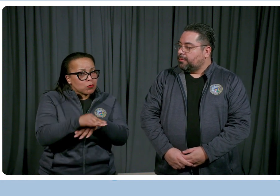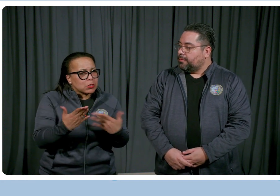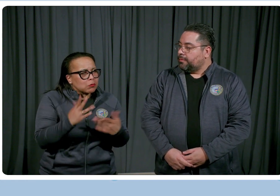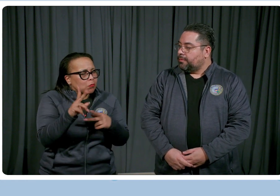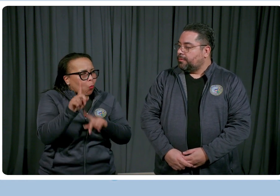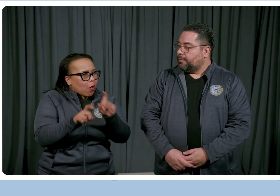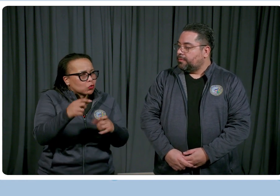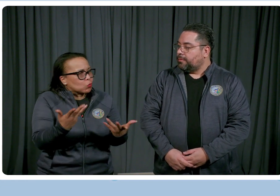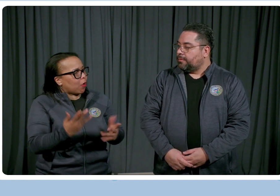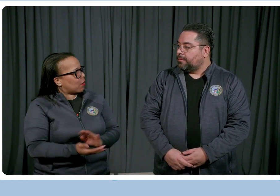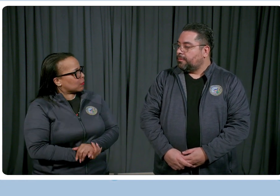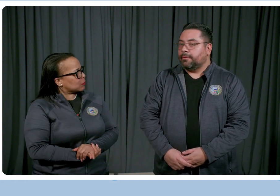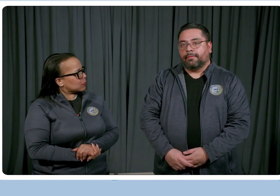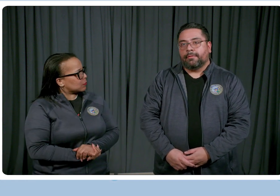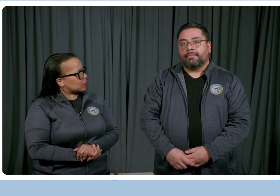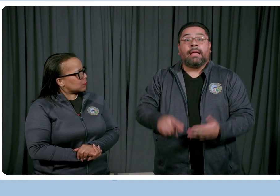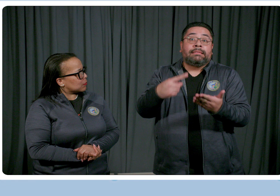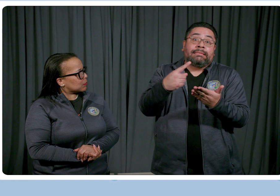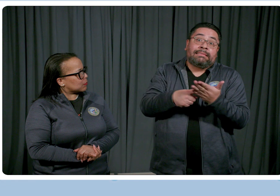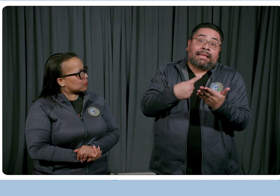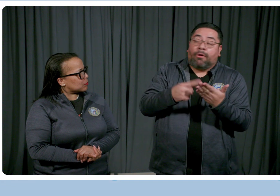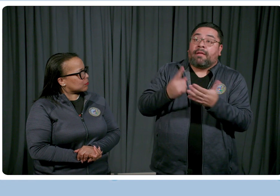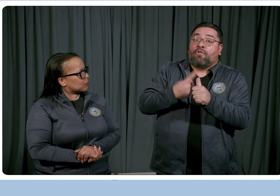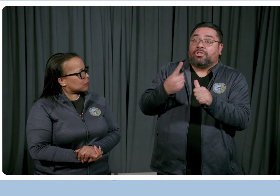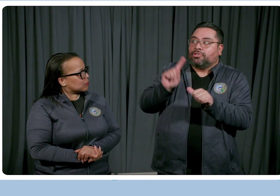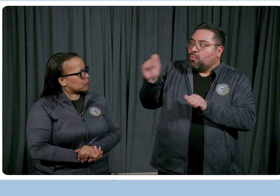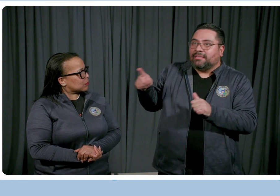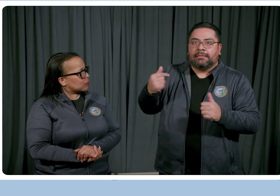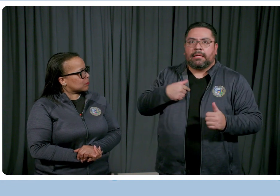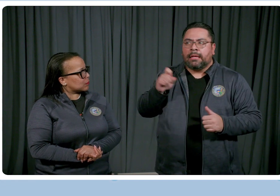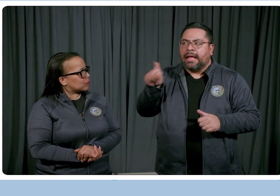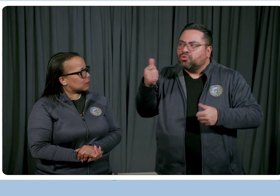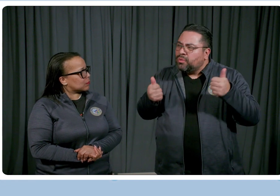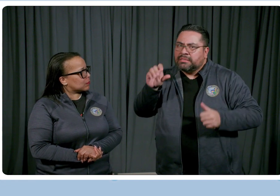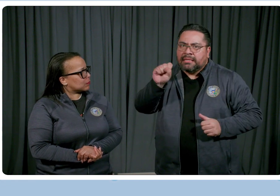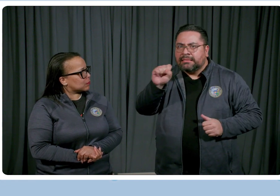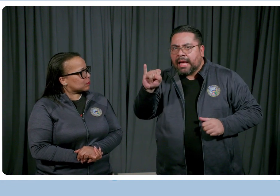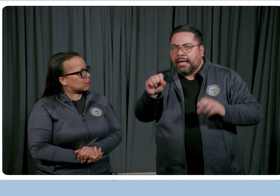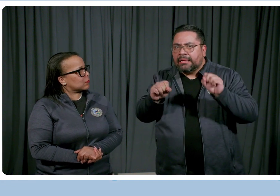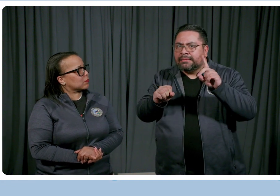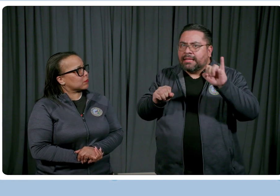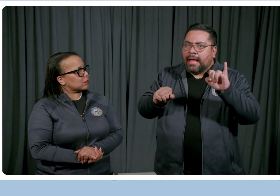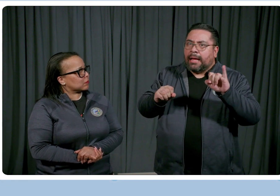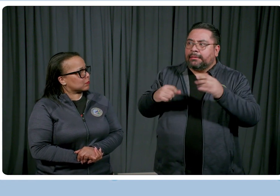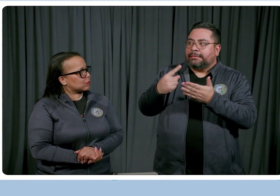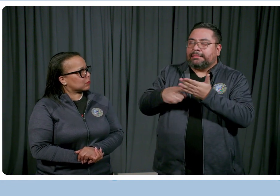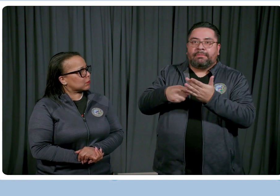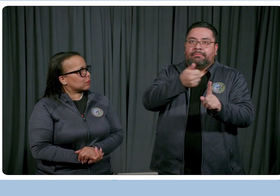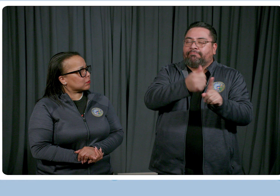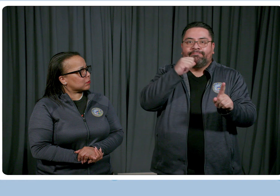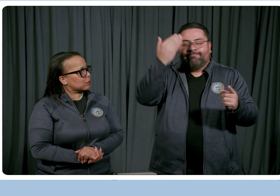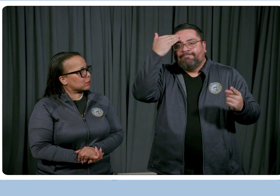them is which benefit they're getting. Sometimes, unfortunately, they don't know which benefit they're getting. So we have to break it down. I usually ask them, do you